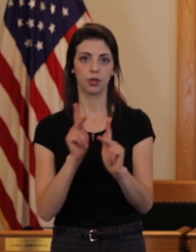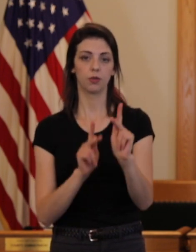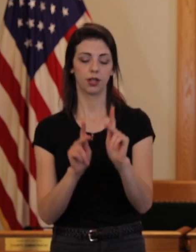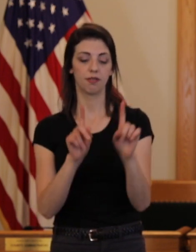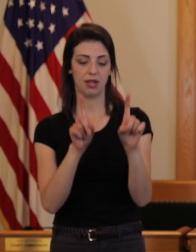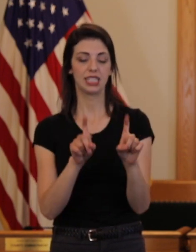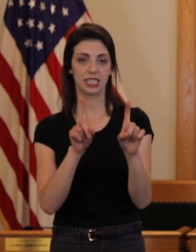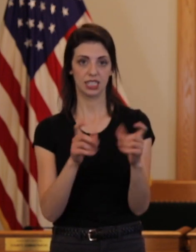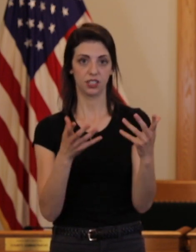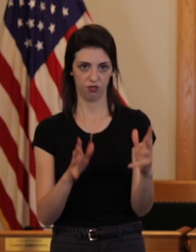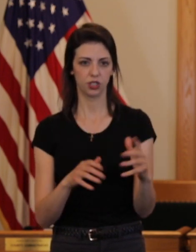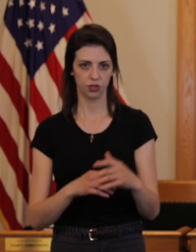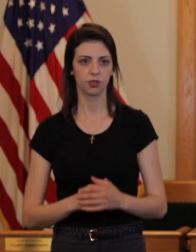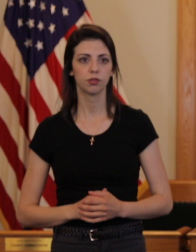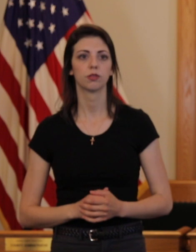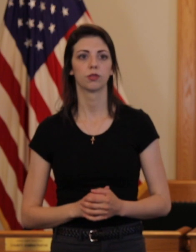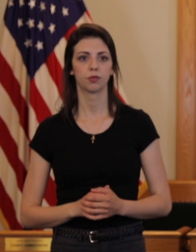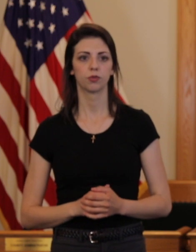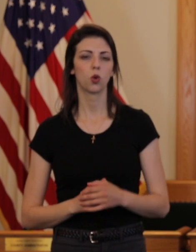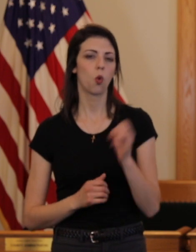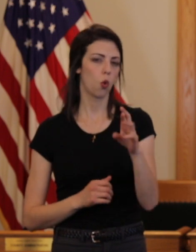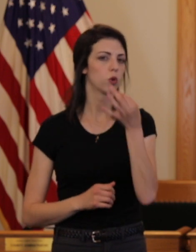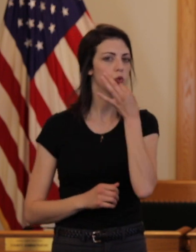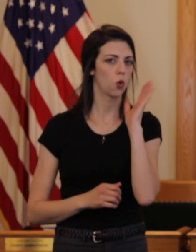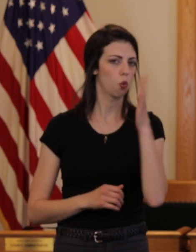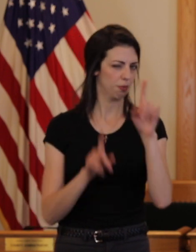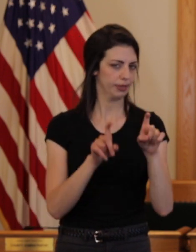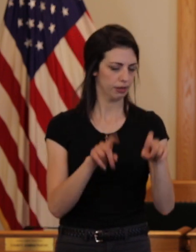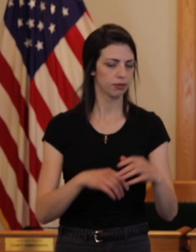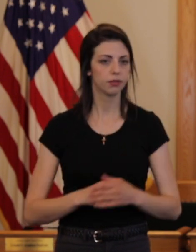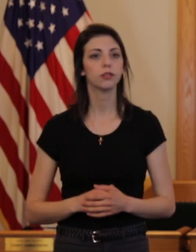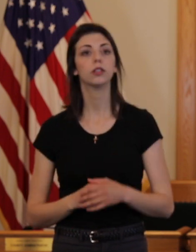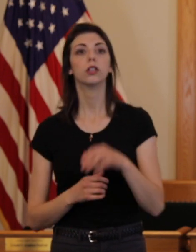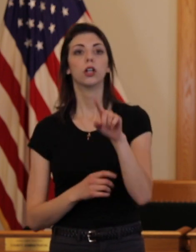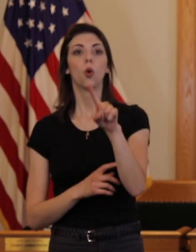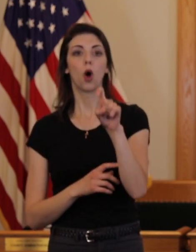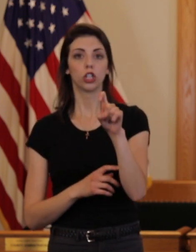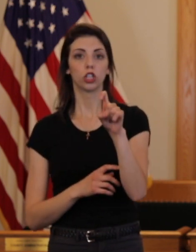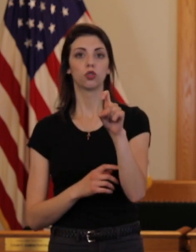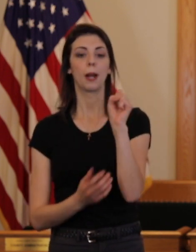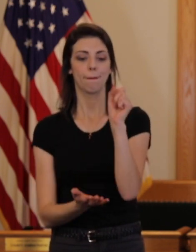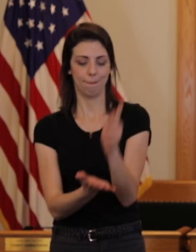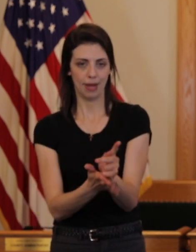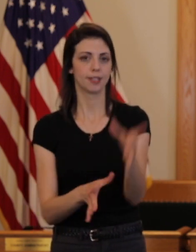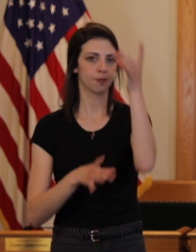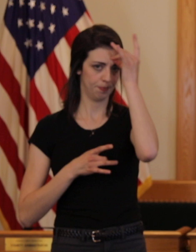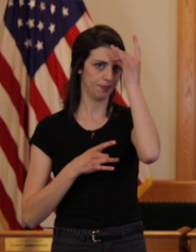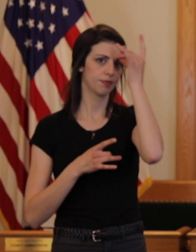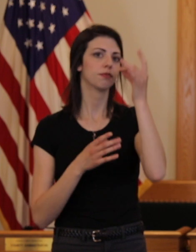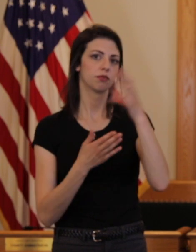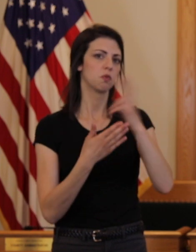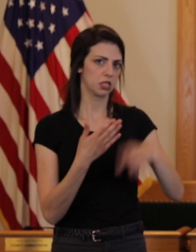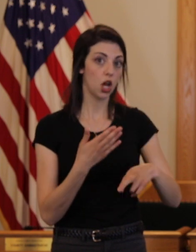5,142 tests that have been performed or scheduled. We have 100 positive test results that have come